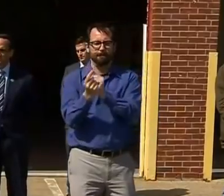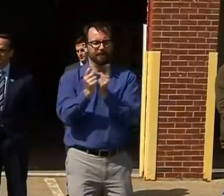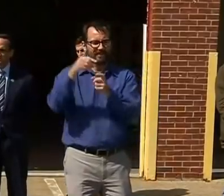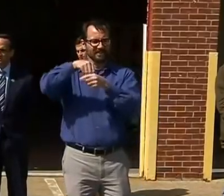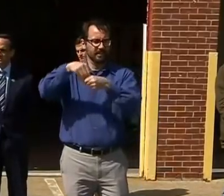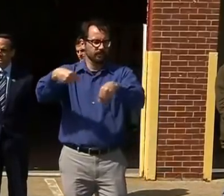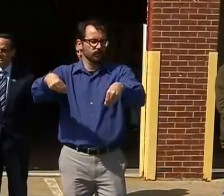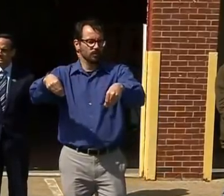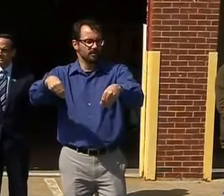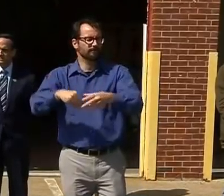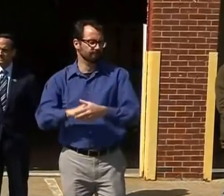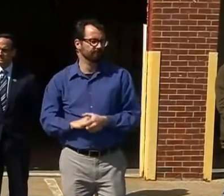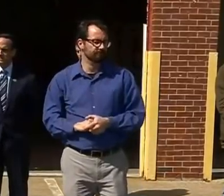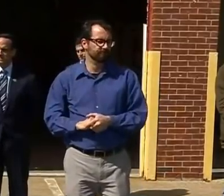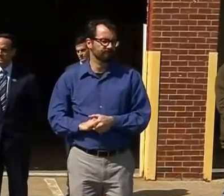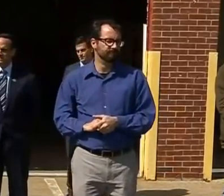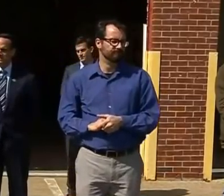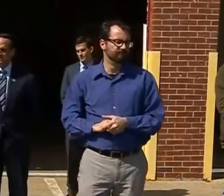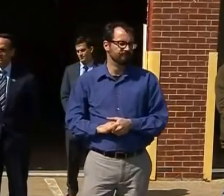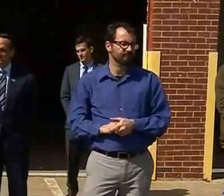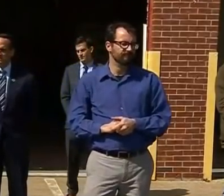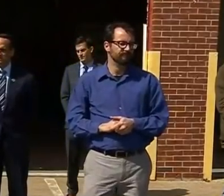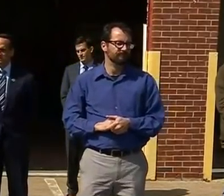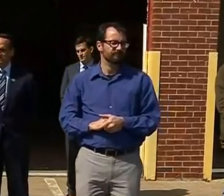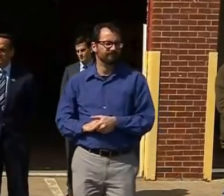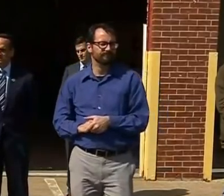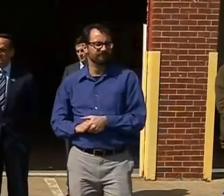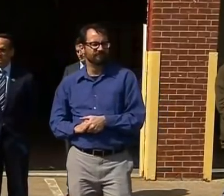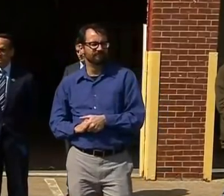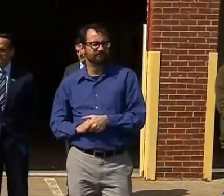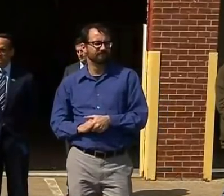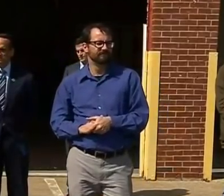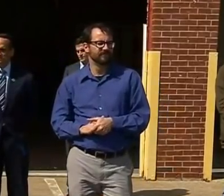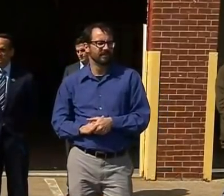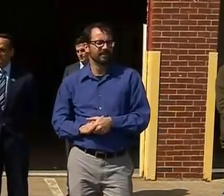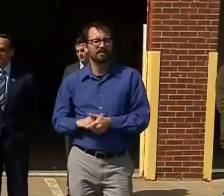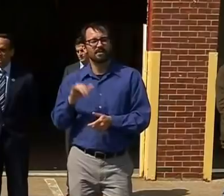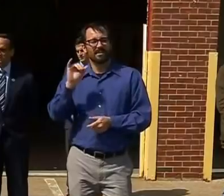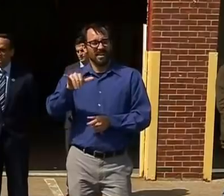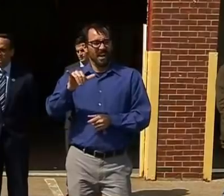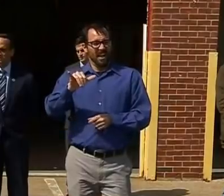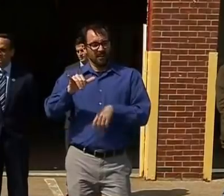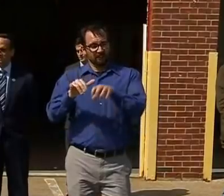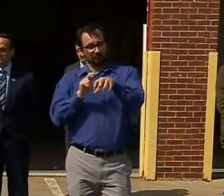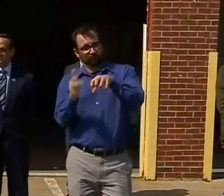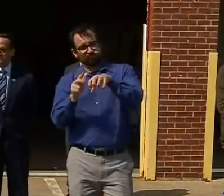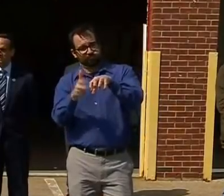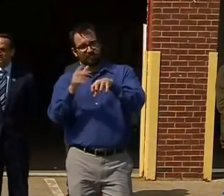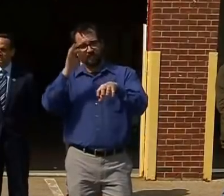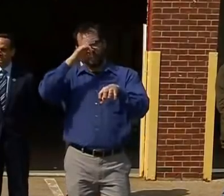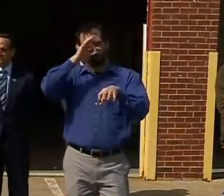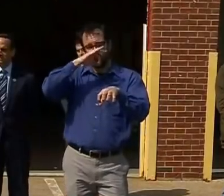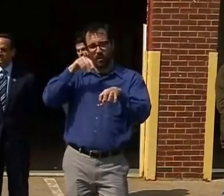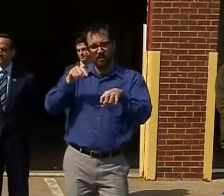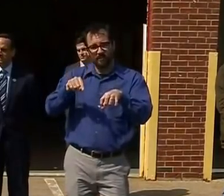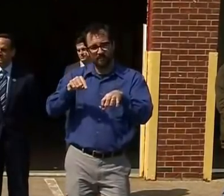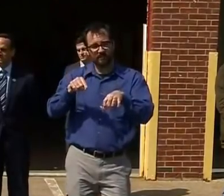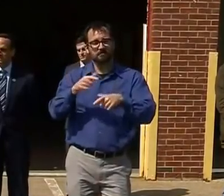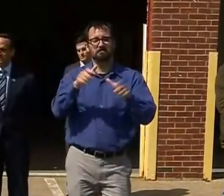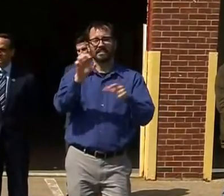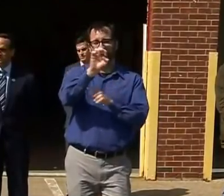sites, the testing sites, the drive-through sites at Gillette in Foxborough and at the Big E in West Springfield was specifically